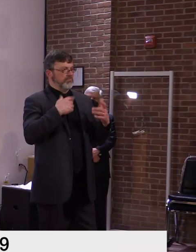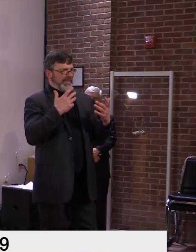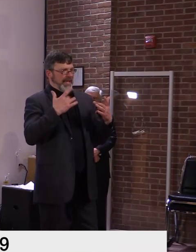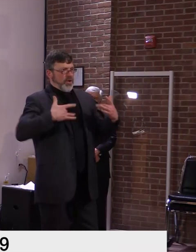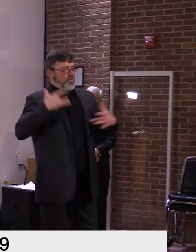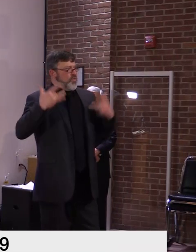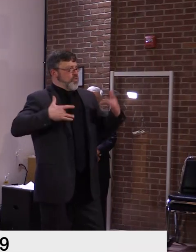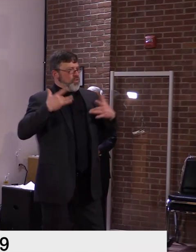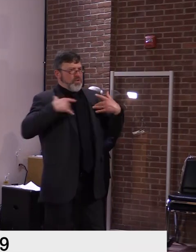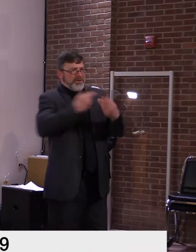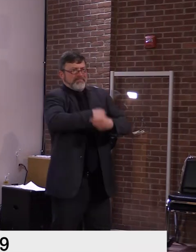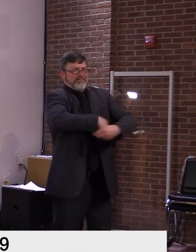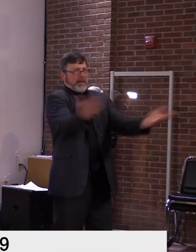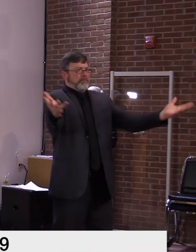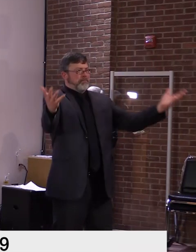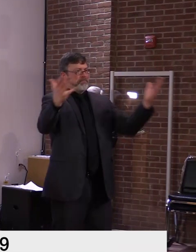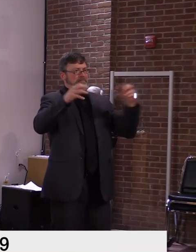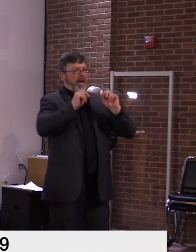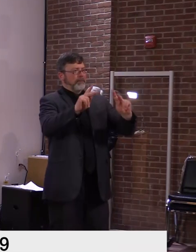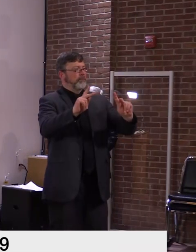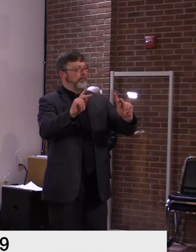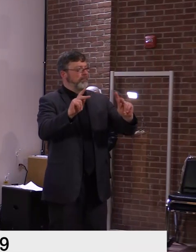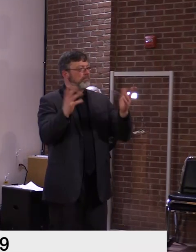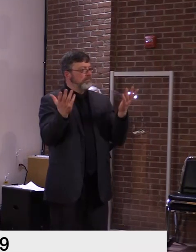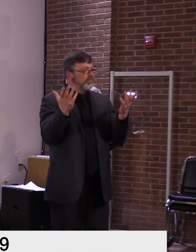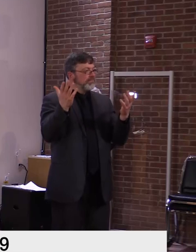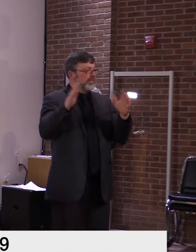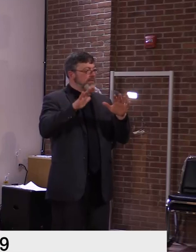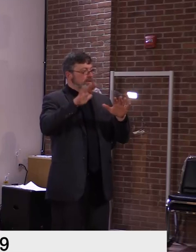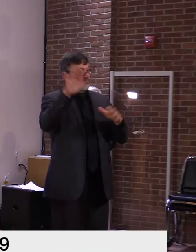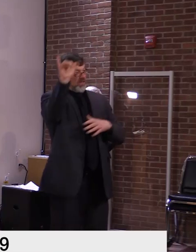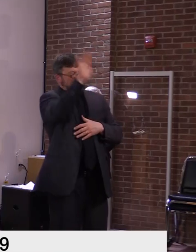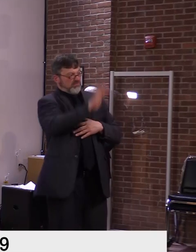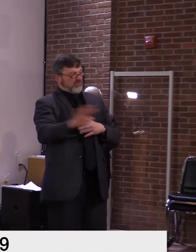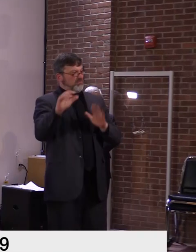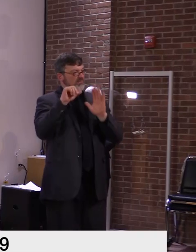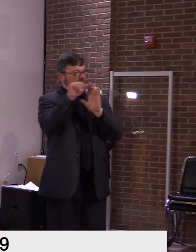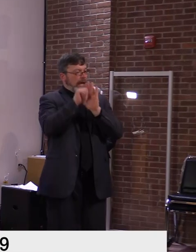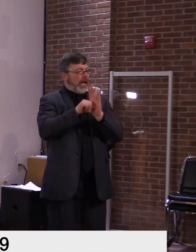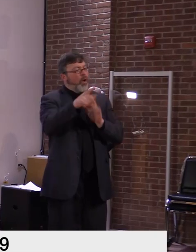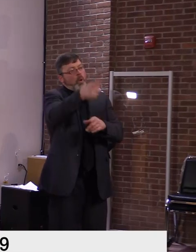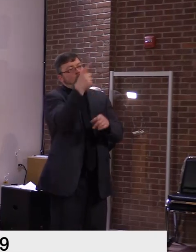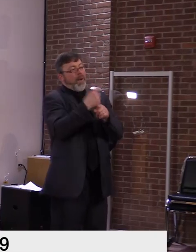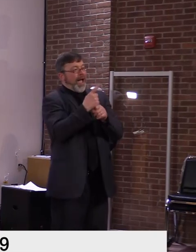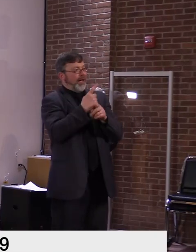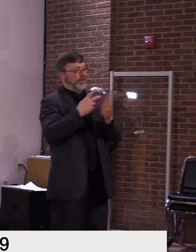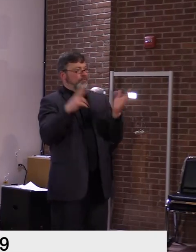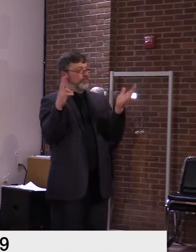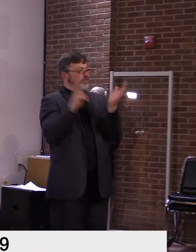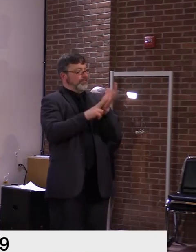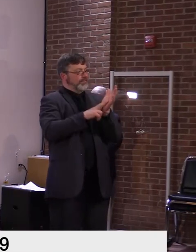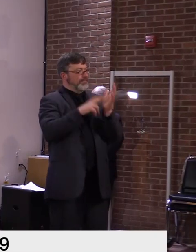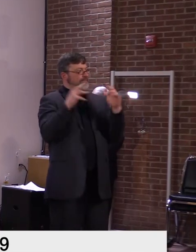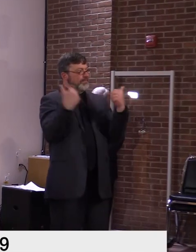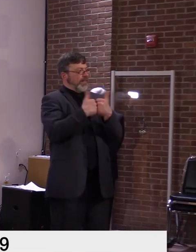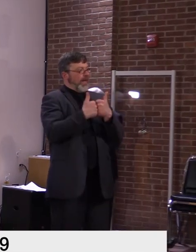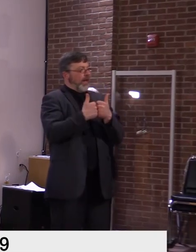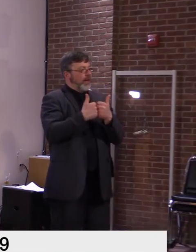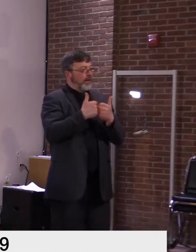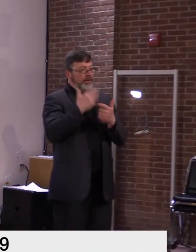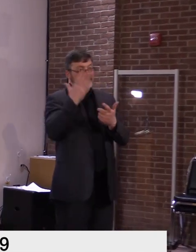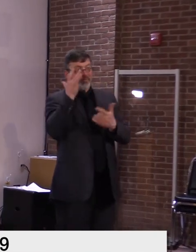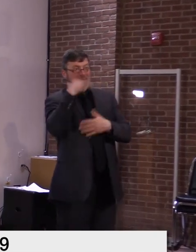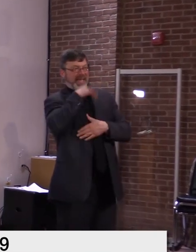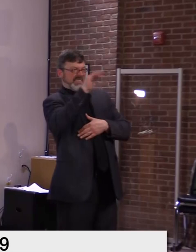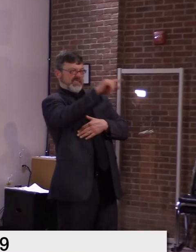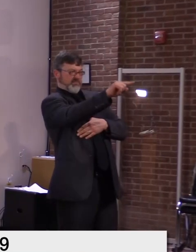challenge, and as well, maybe some of you could help us out. We want to make sure that we touch every child in